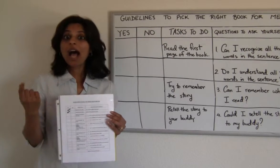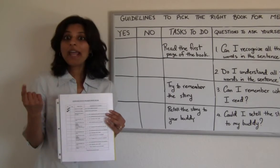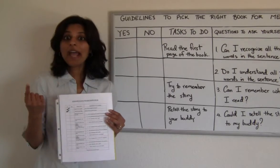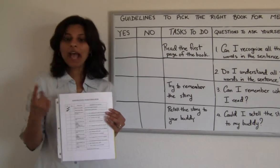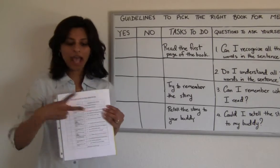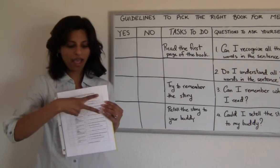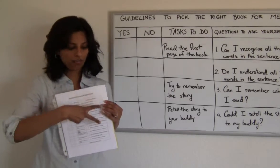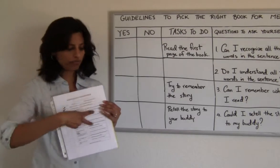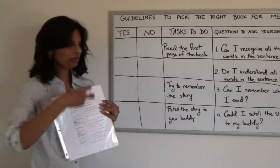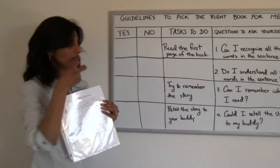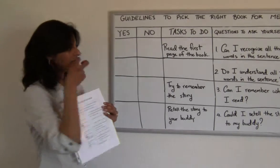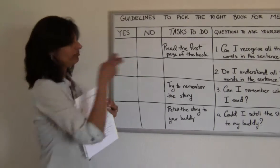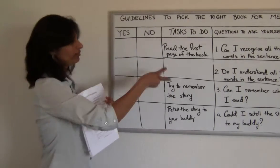I have